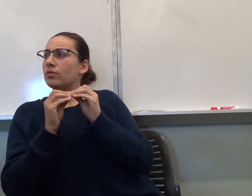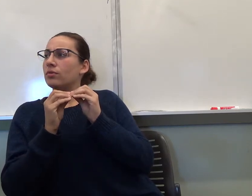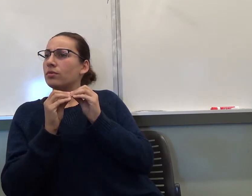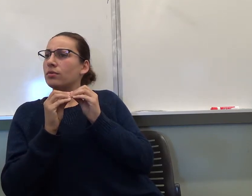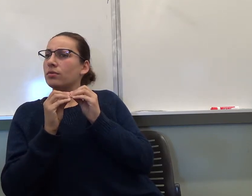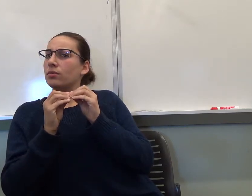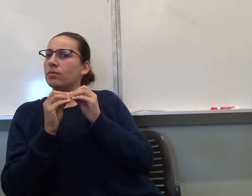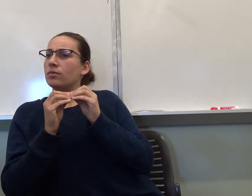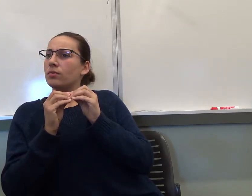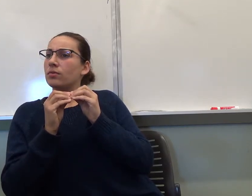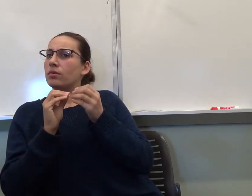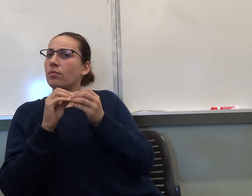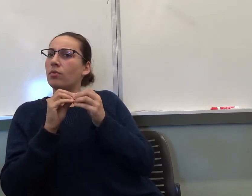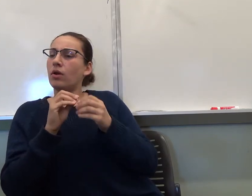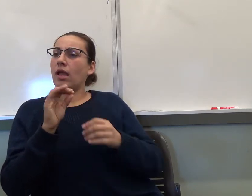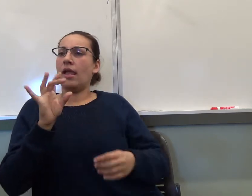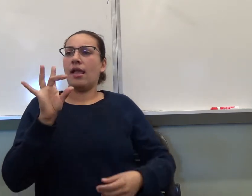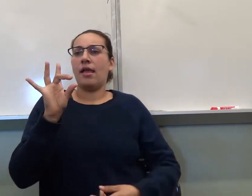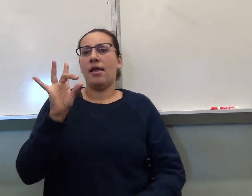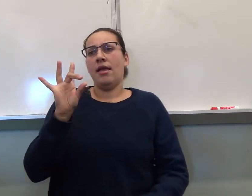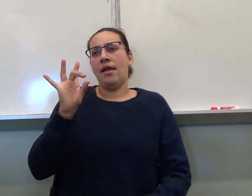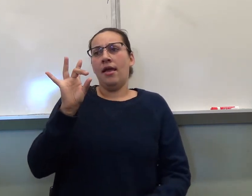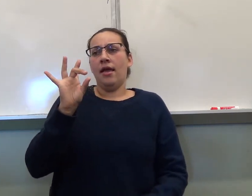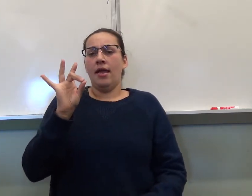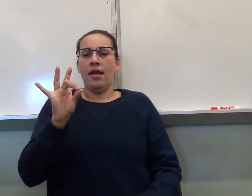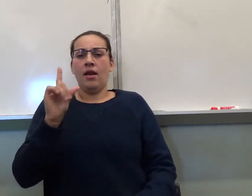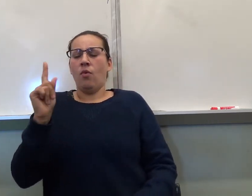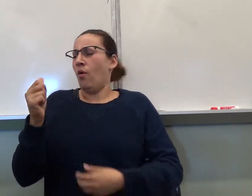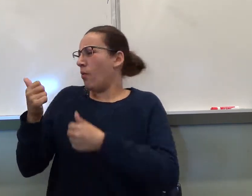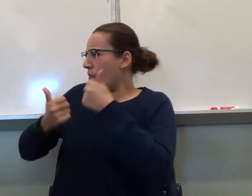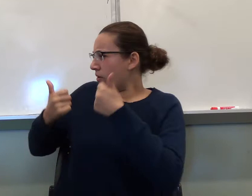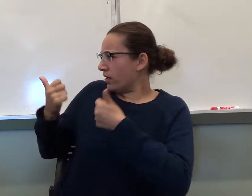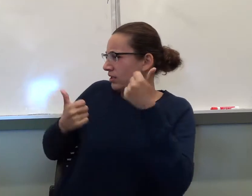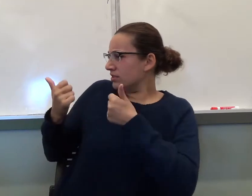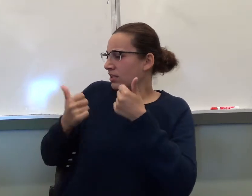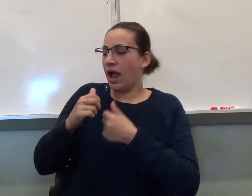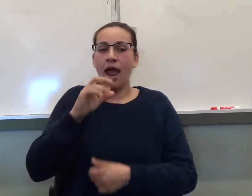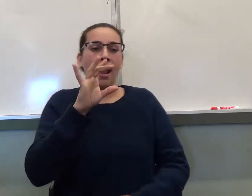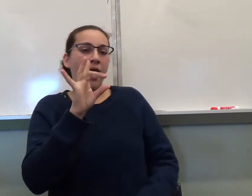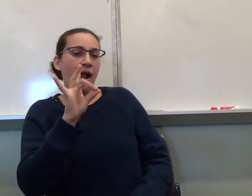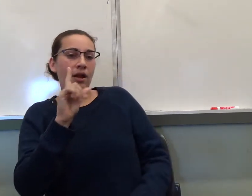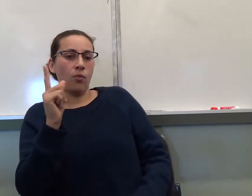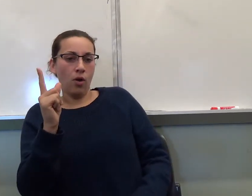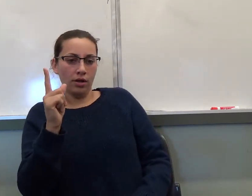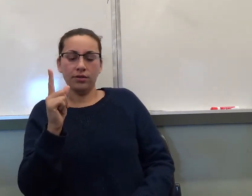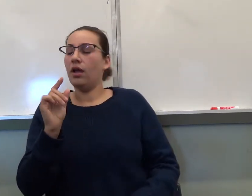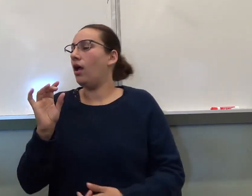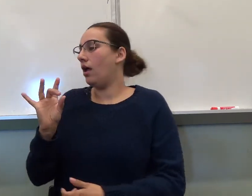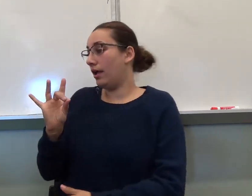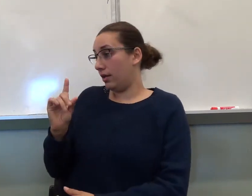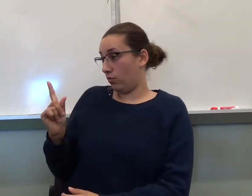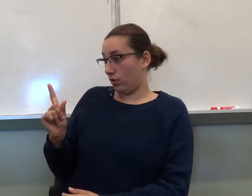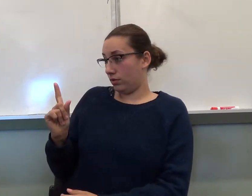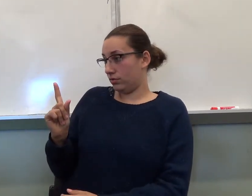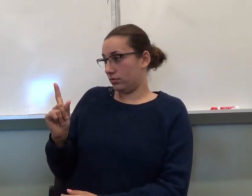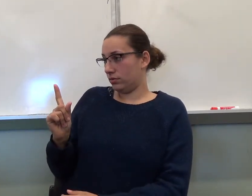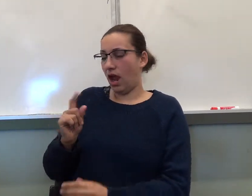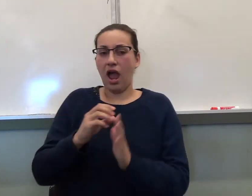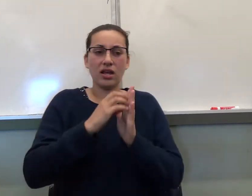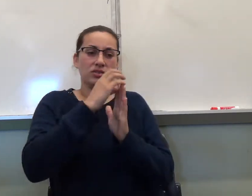81. Which one? 81. 81. And, yeah, but chapter 7.1.